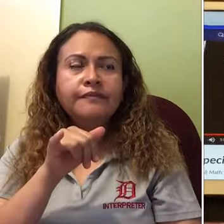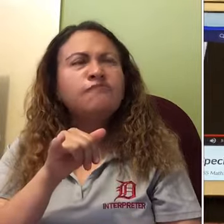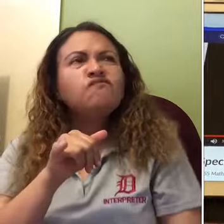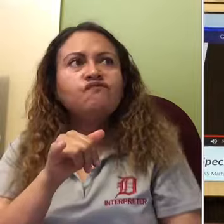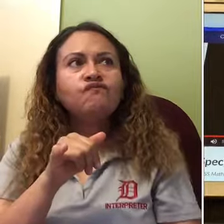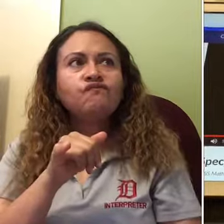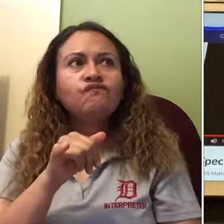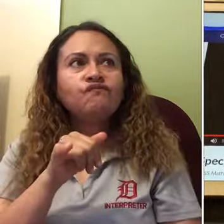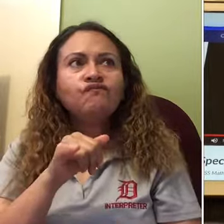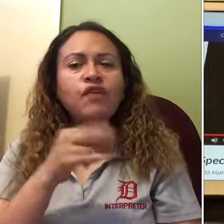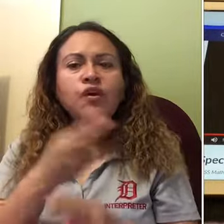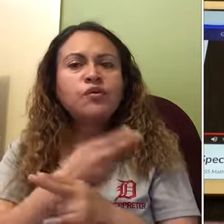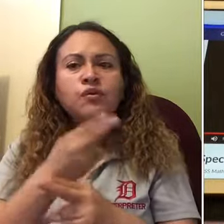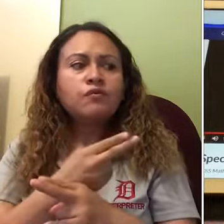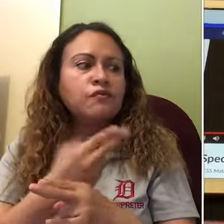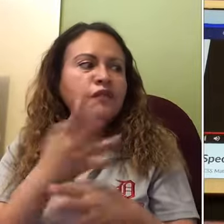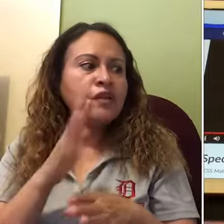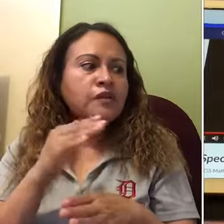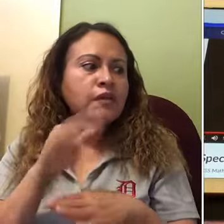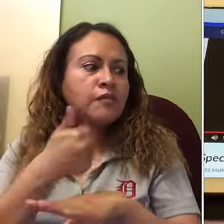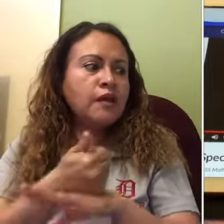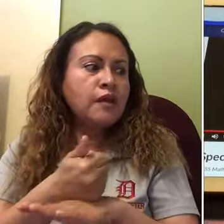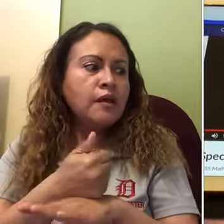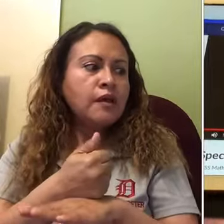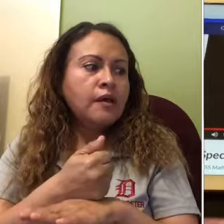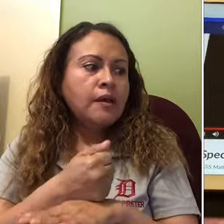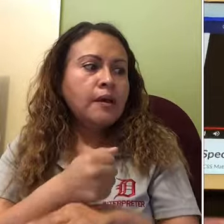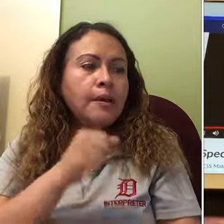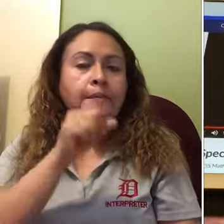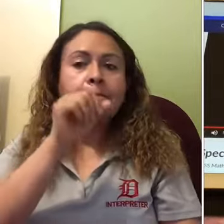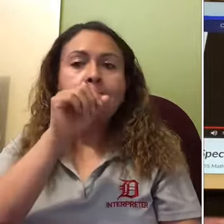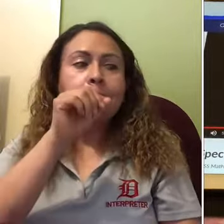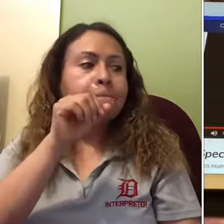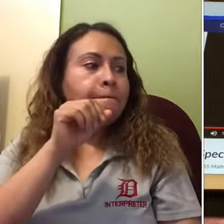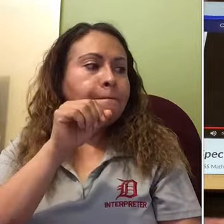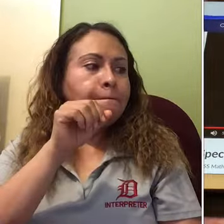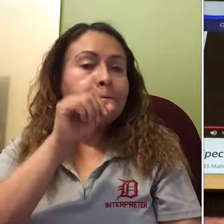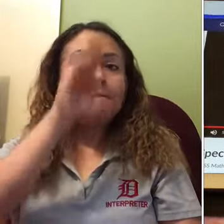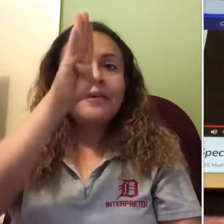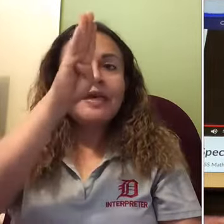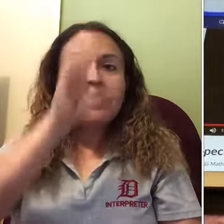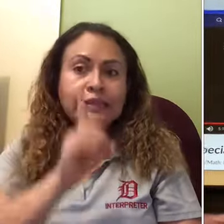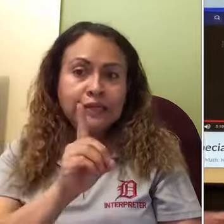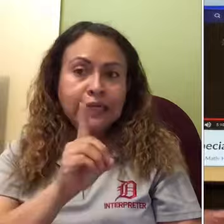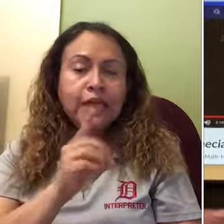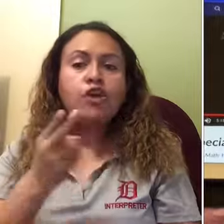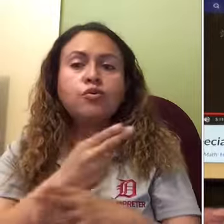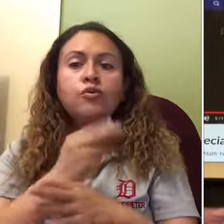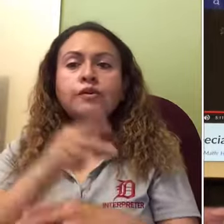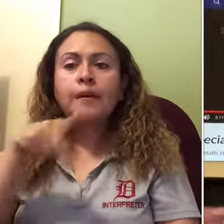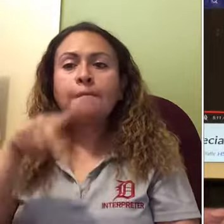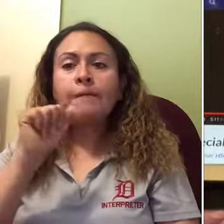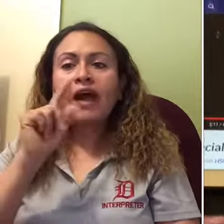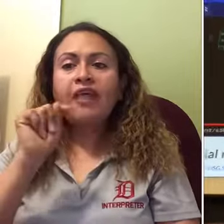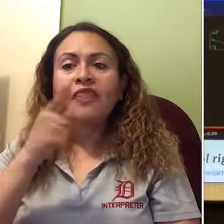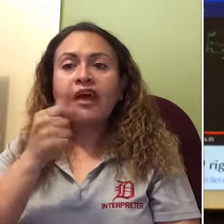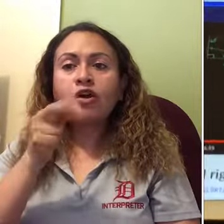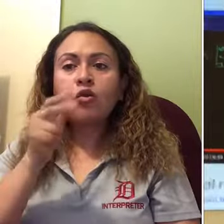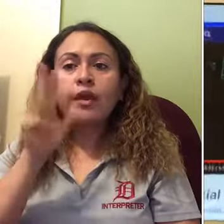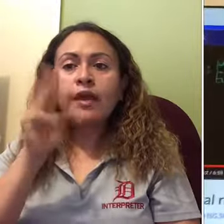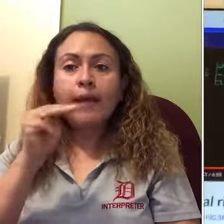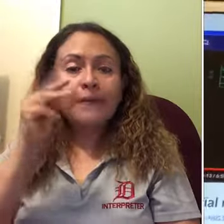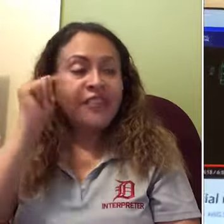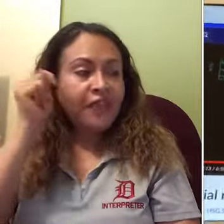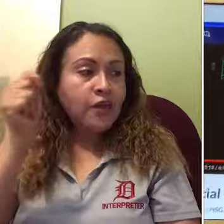I'll just use the letters that we already have here. This is BD. And we can just use the Pythagorean theorem right here. BD squared plus